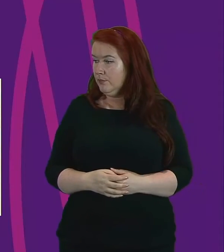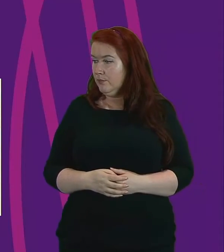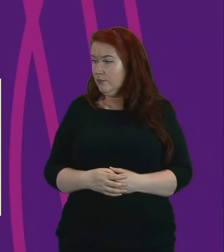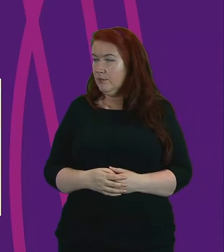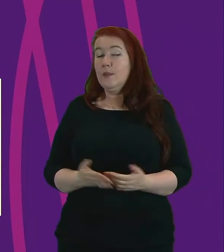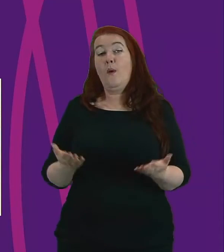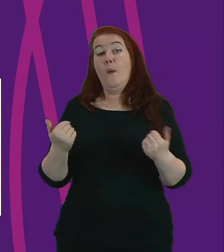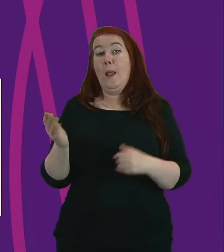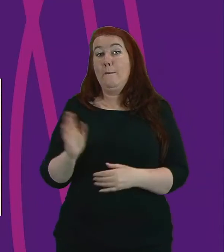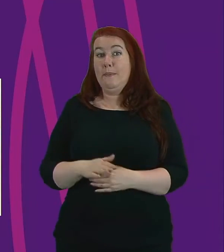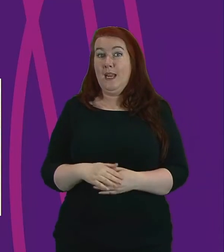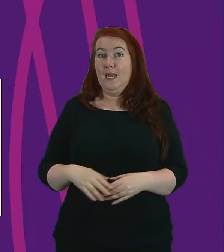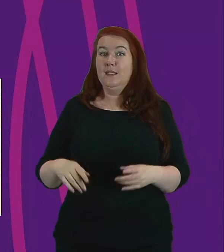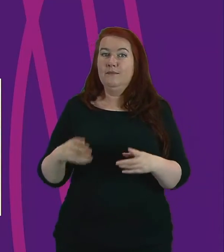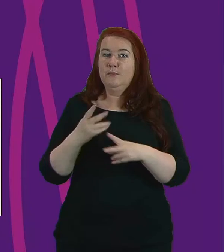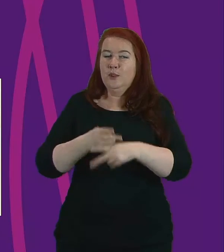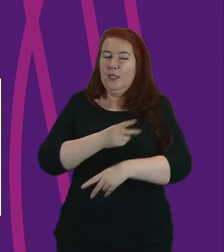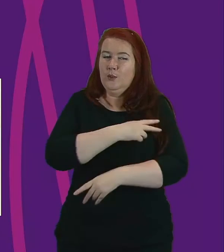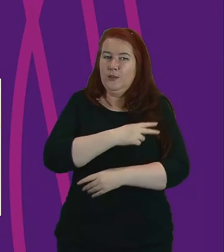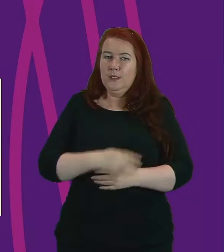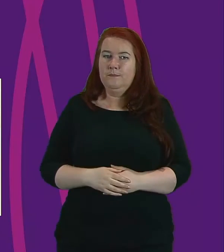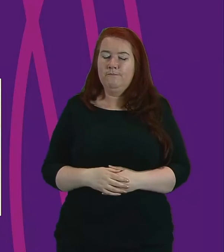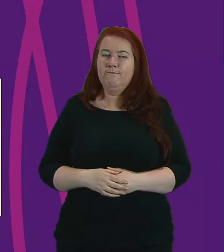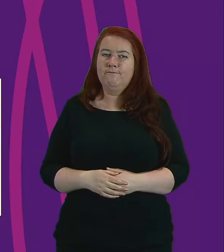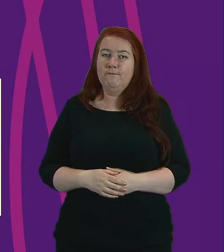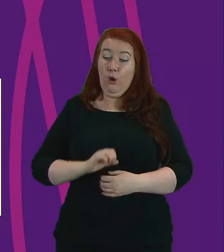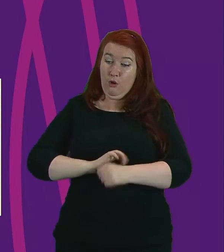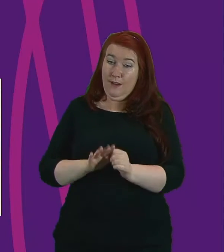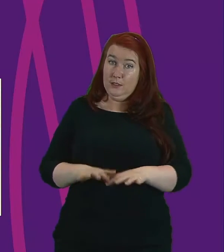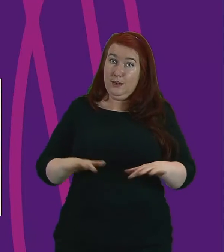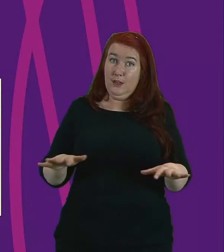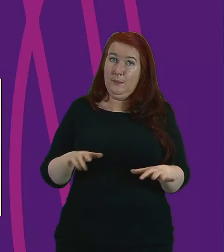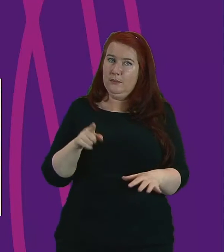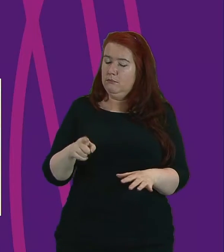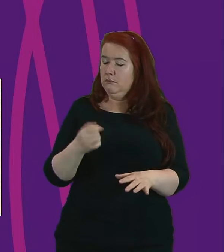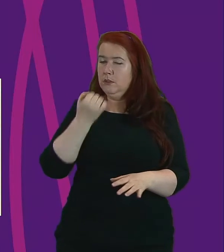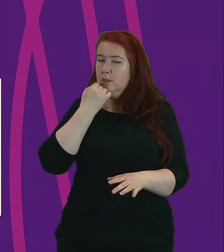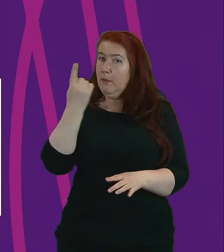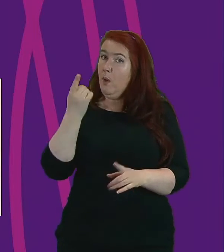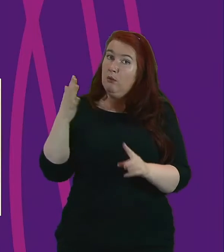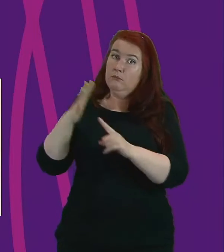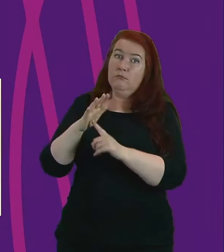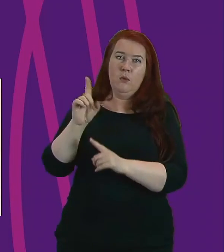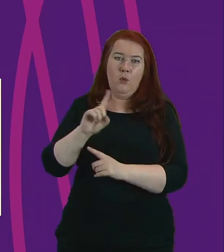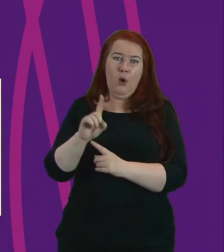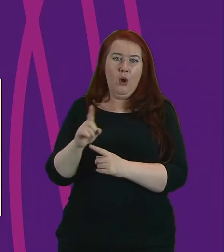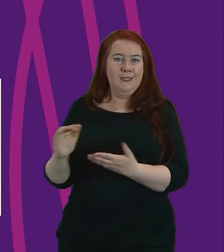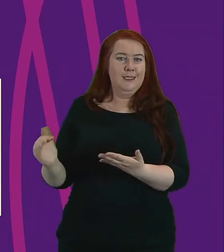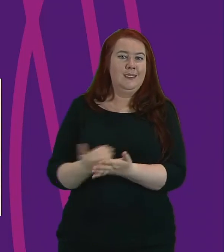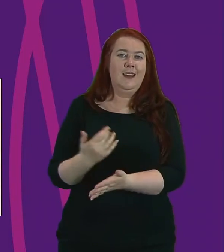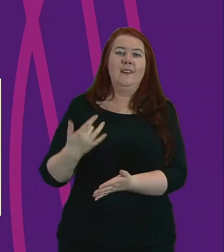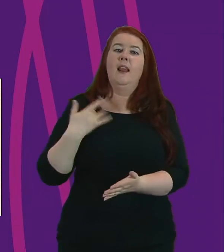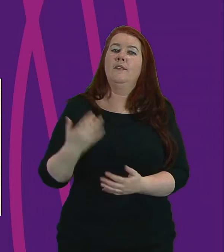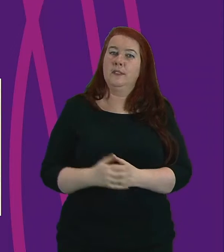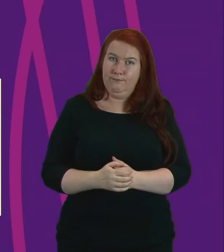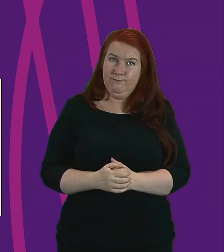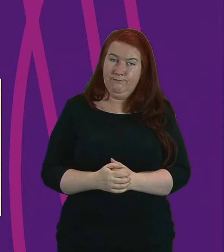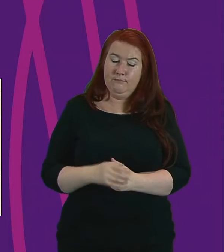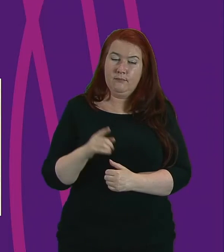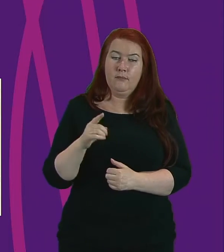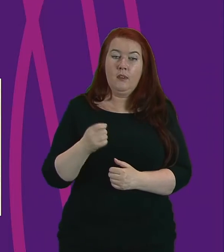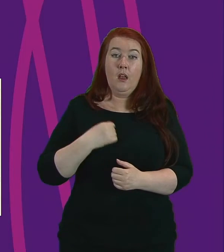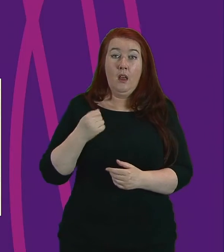The pandemic has forced upon us an immediate goal, saving lives, which overshadows all else. As the virus retreats, our economic focus